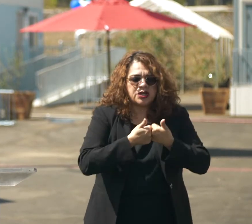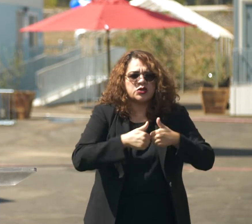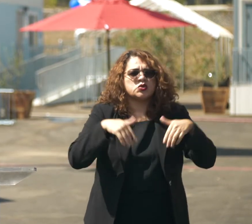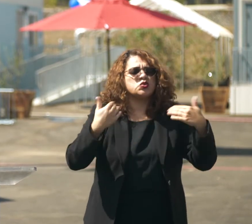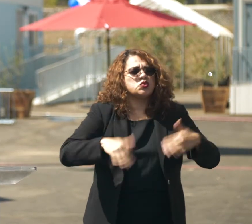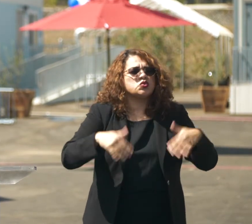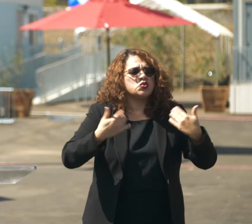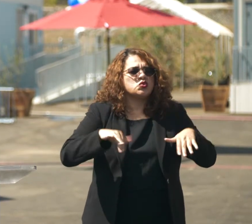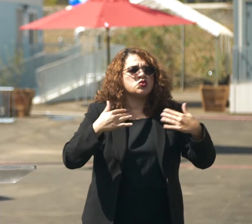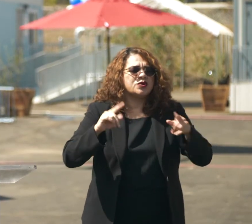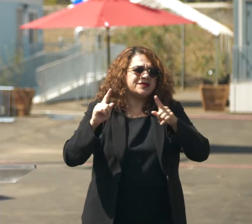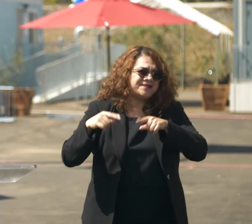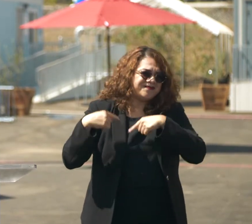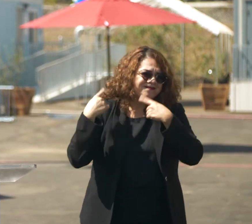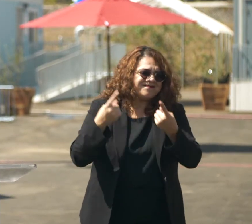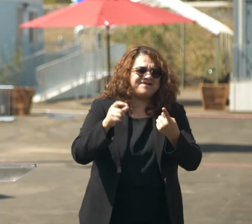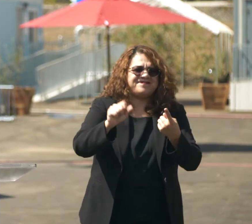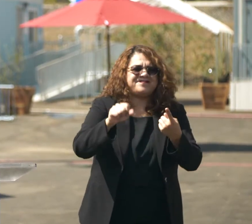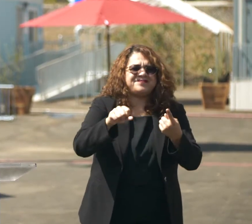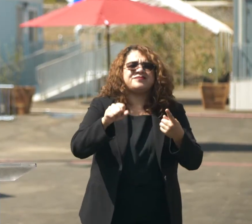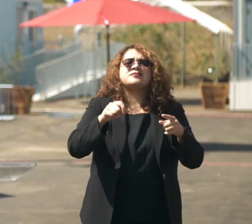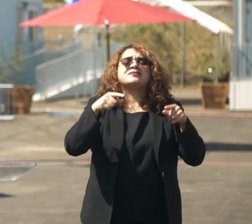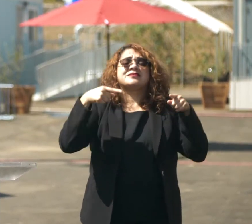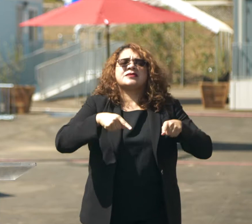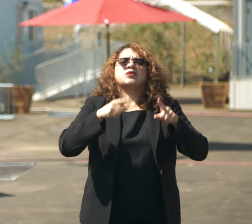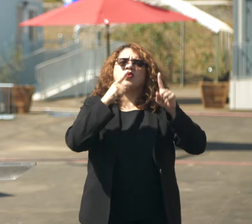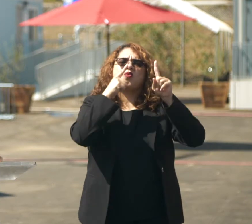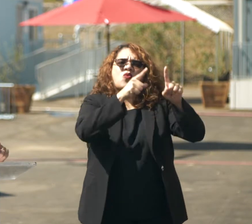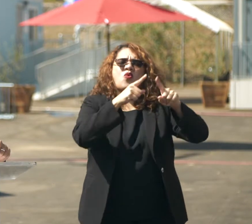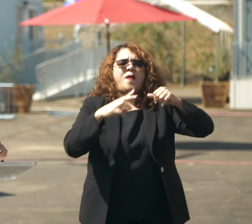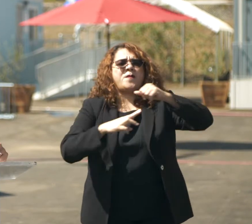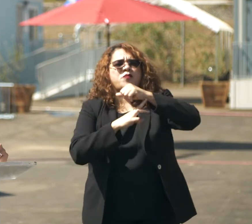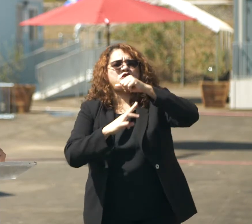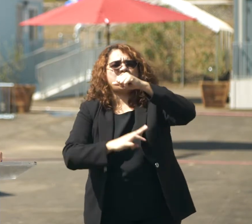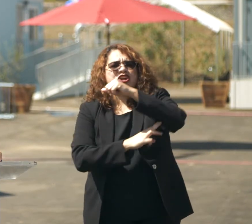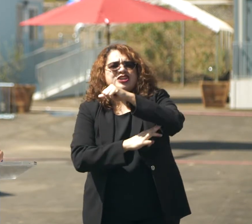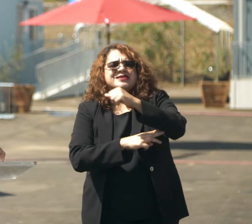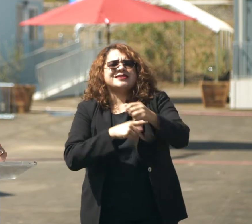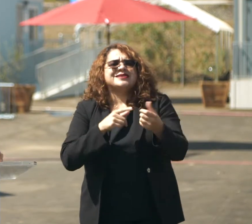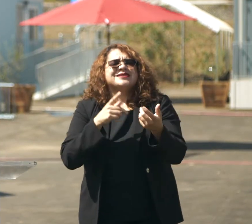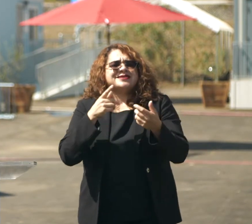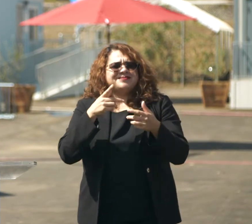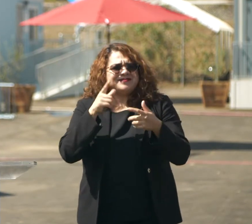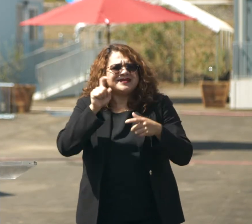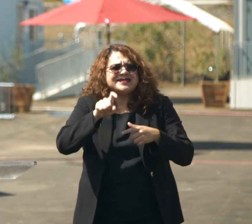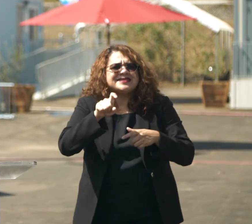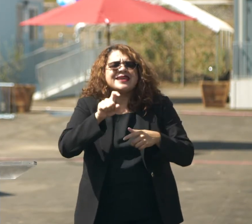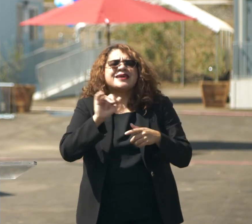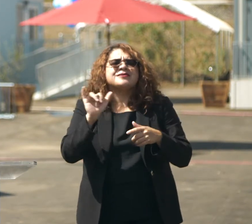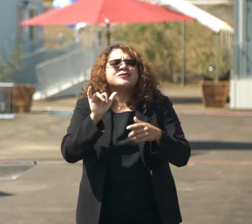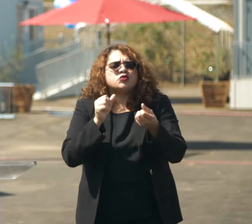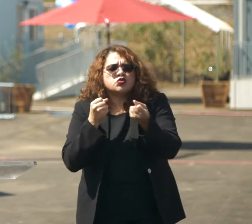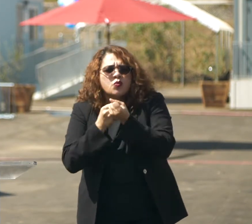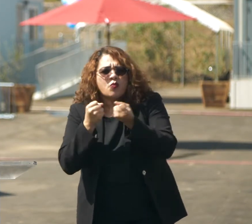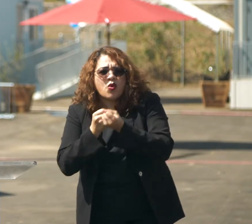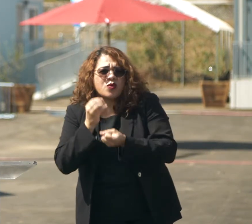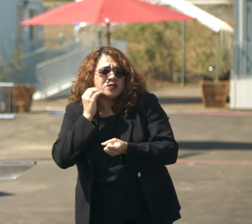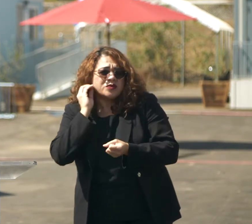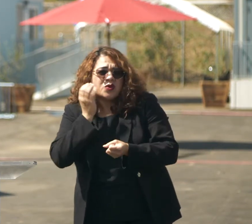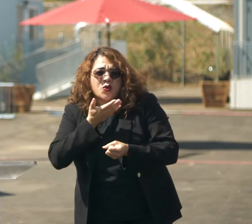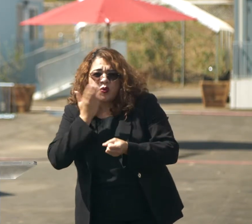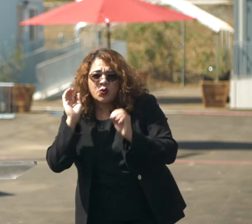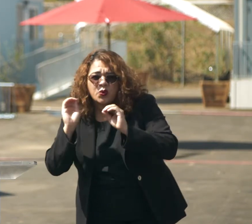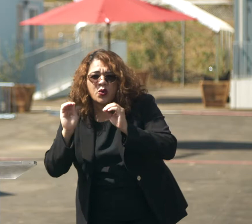new community will help bridge the gap in our continuum of care and offer a safe place for supportive services and for individuals experiencing